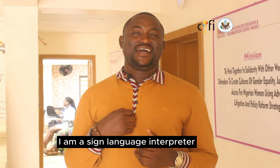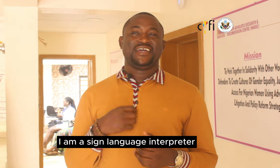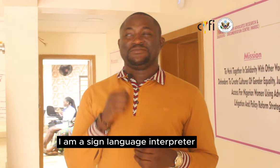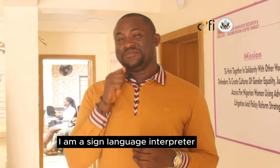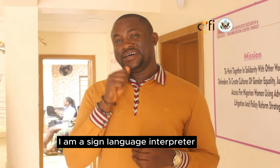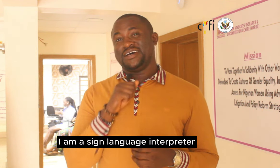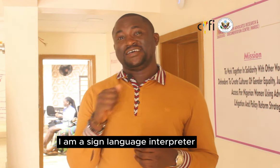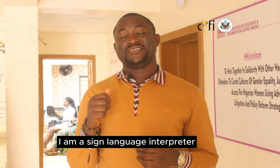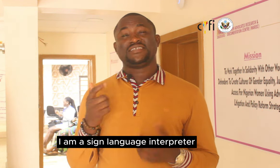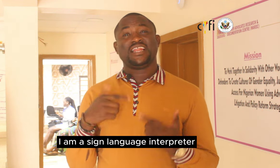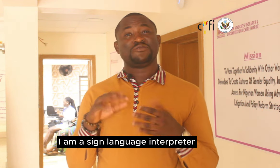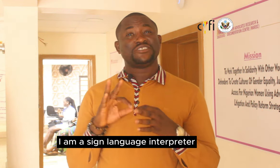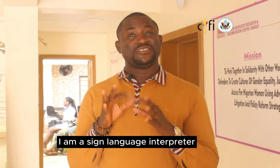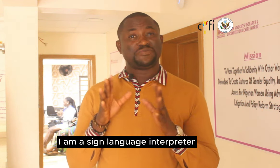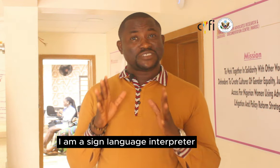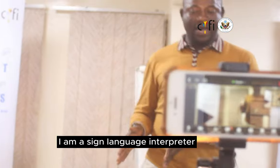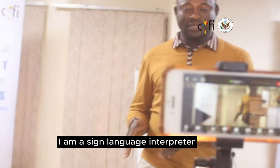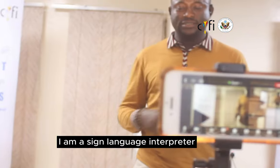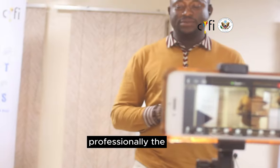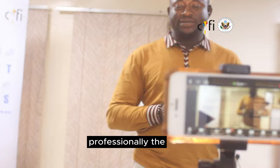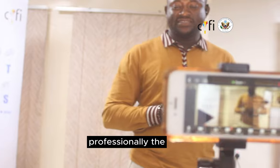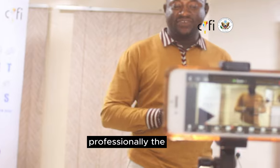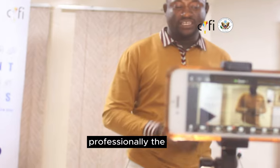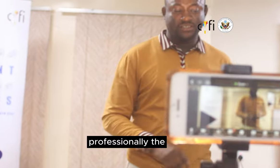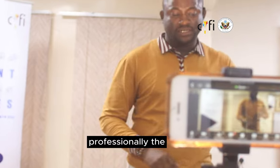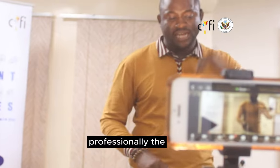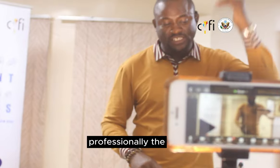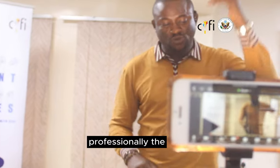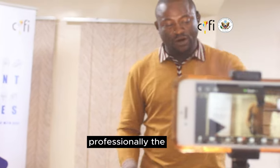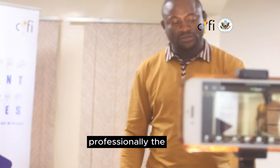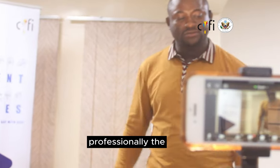I am a sign language interpreter professionally. I'm the